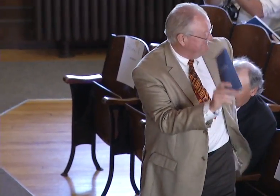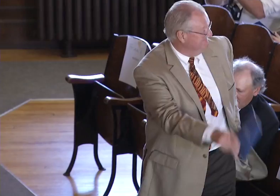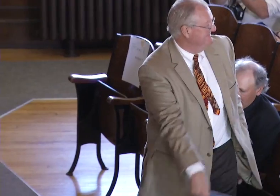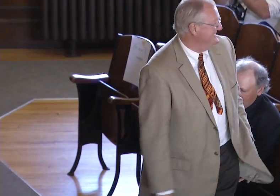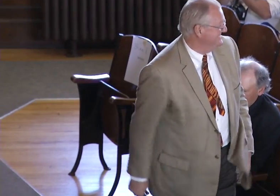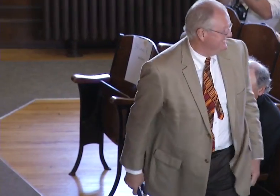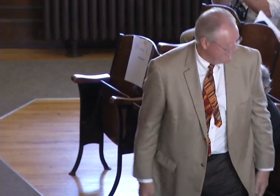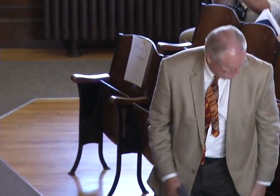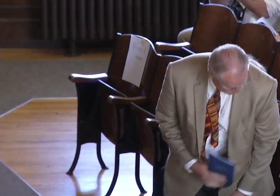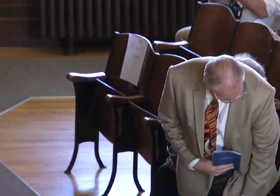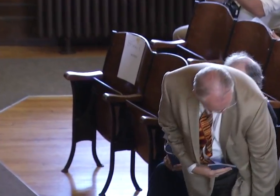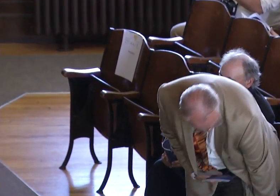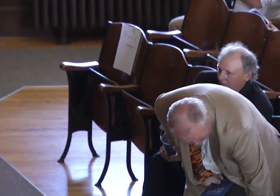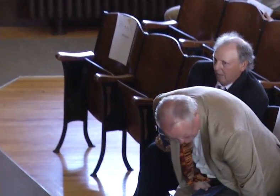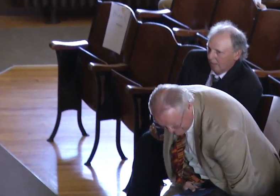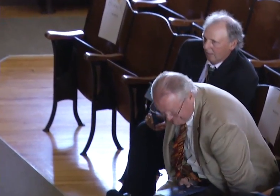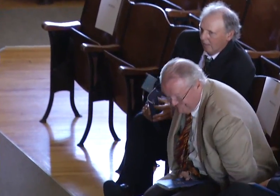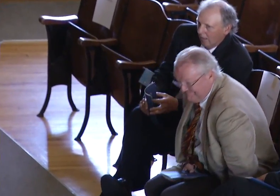afternoon.